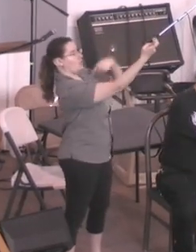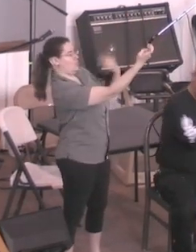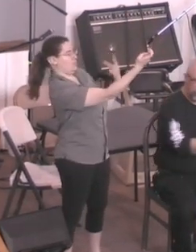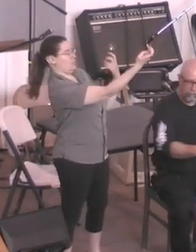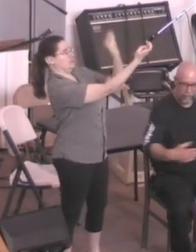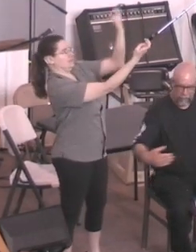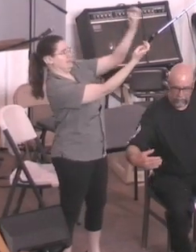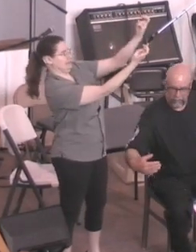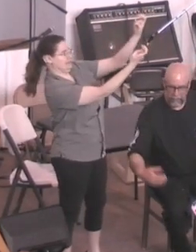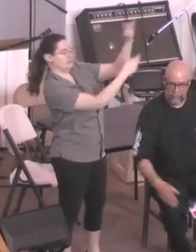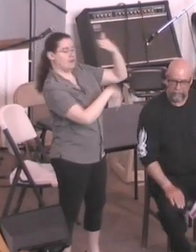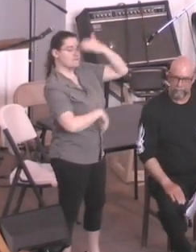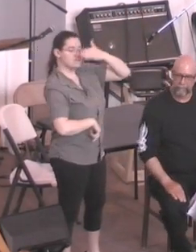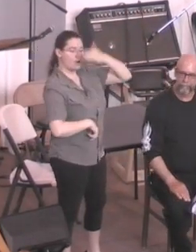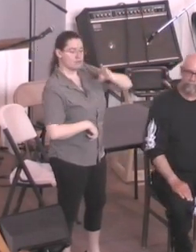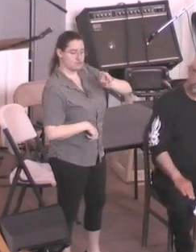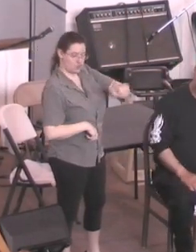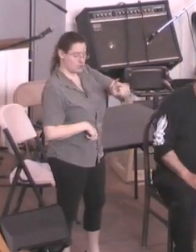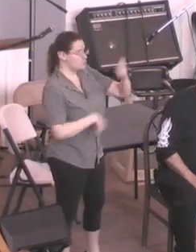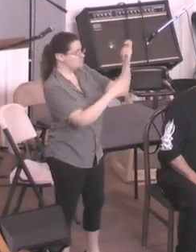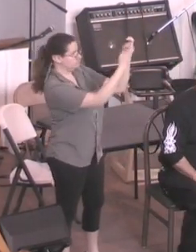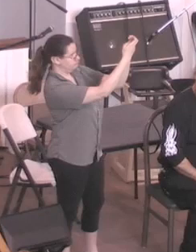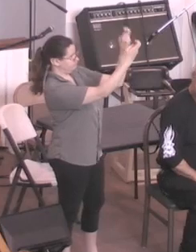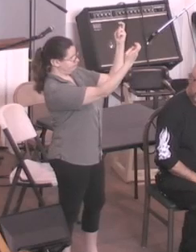front row of the balcony.